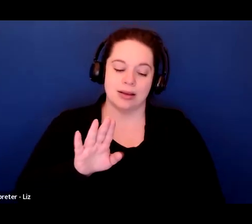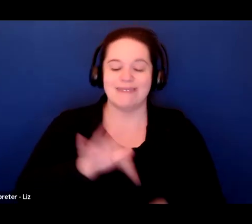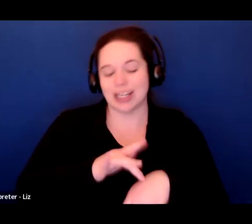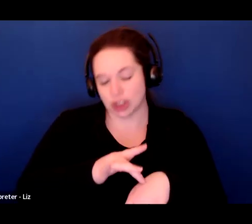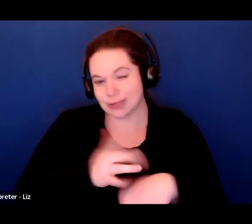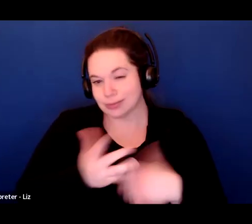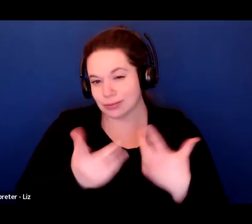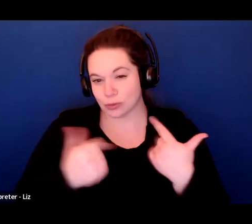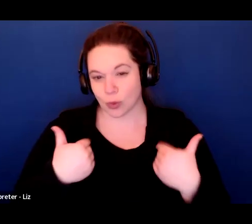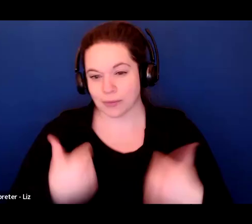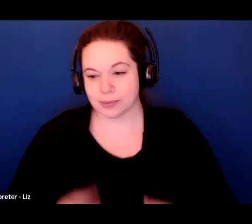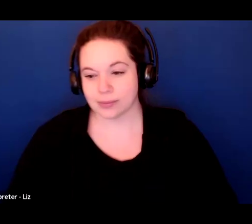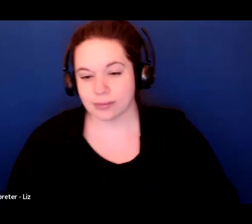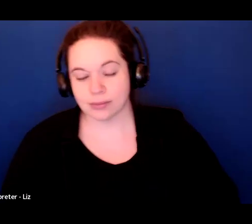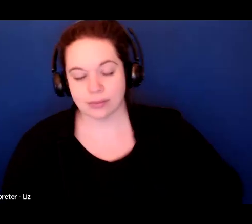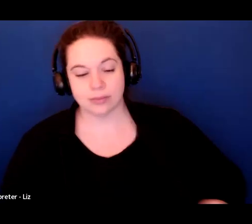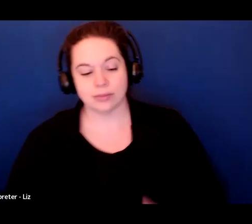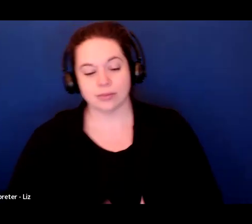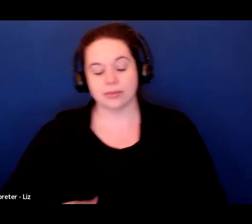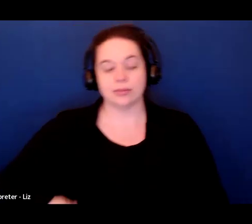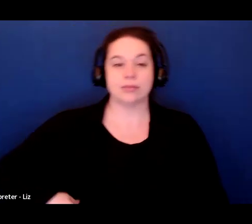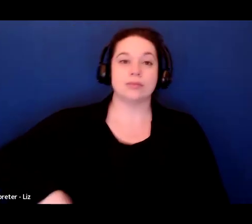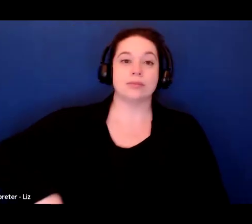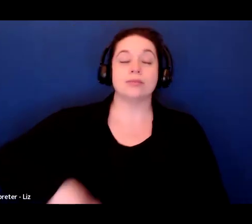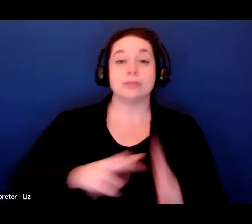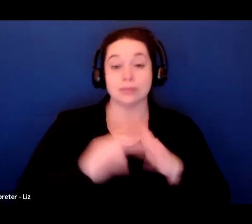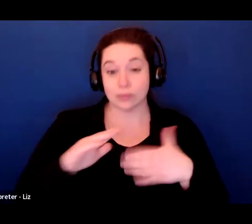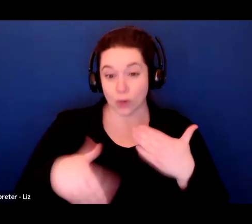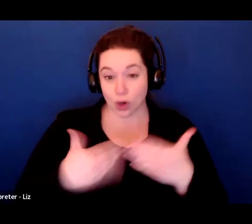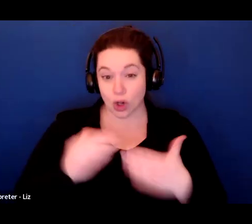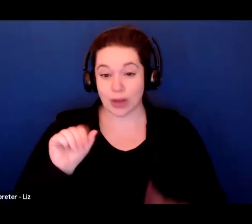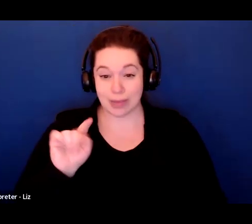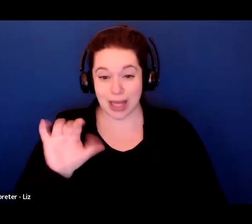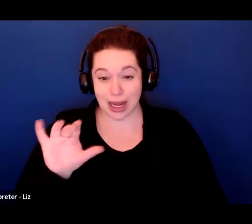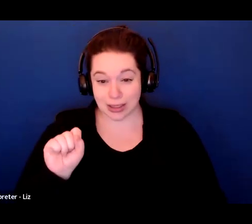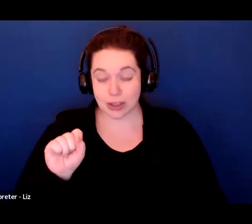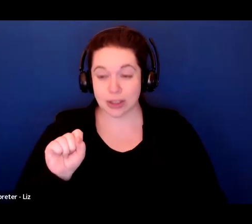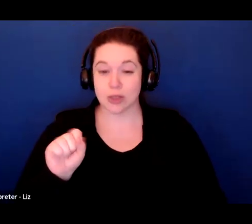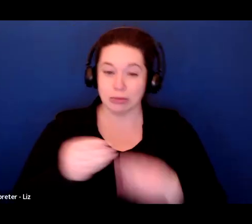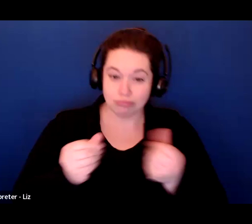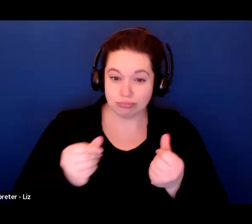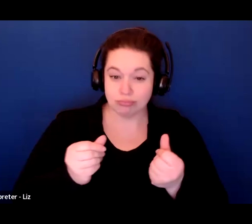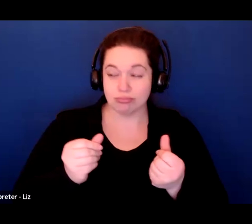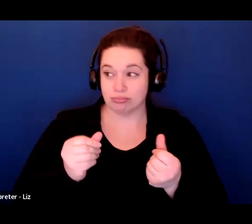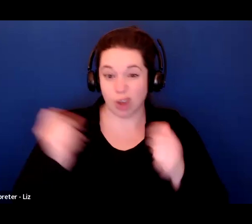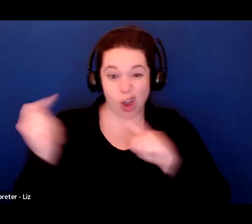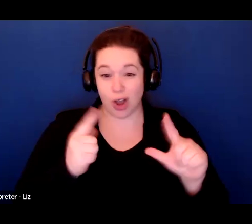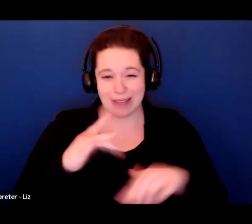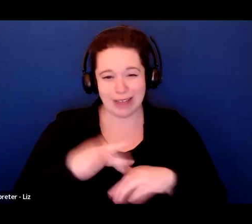infection that you have. So not all antibiotics kill all different kinds of infection. Now, there